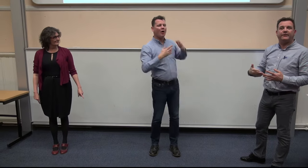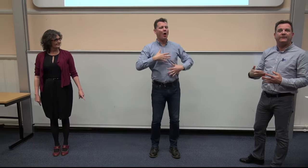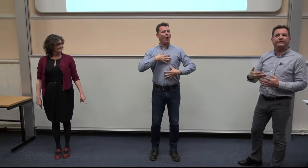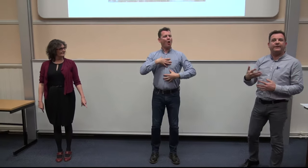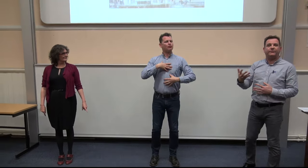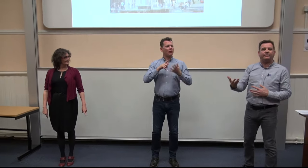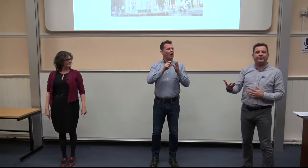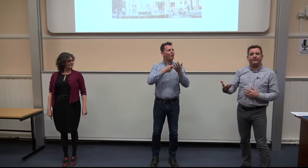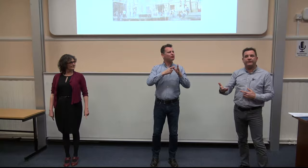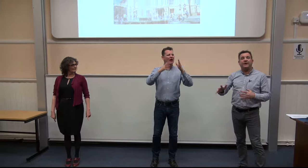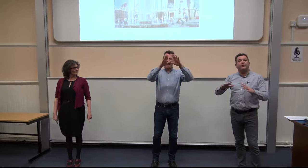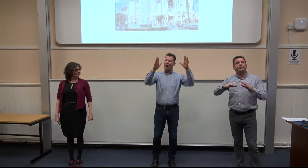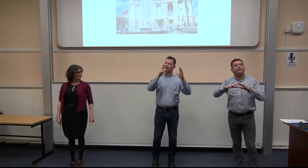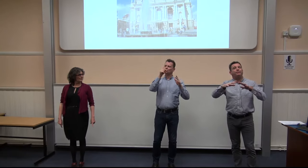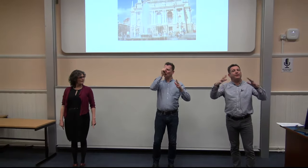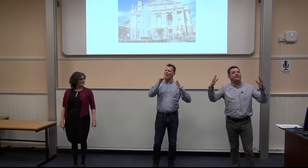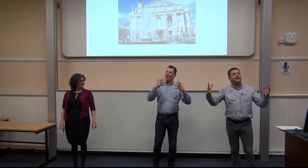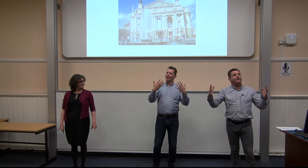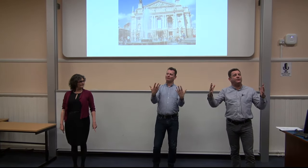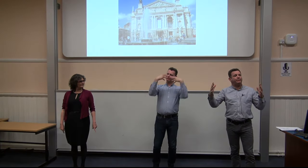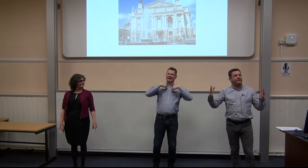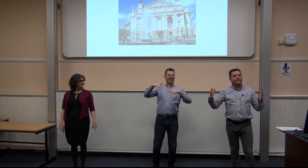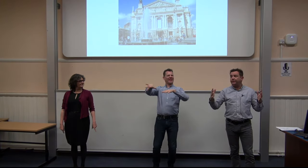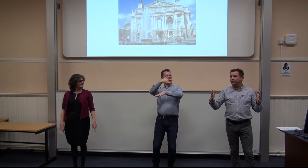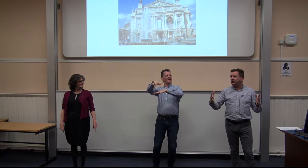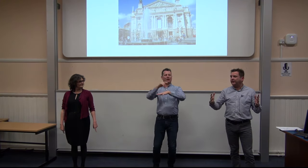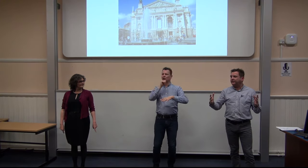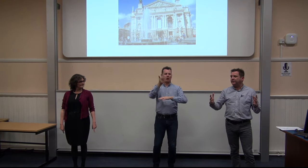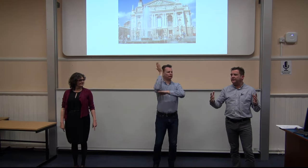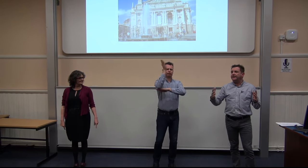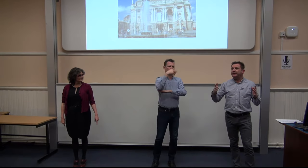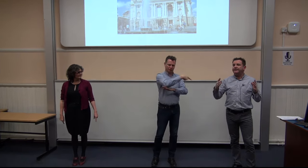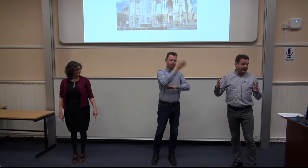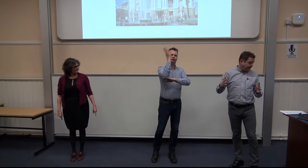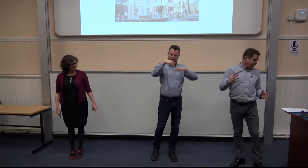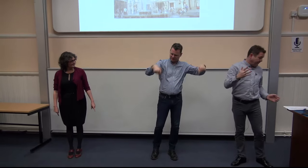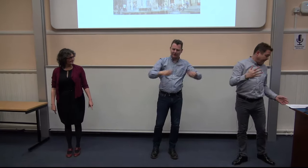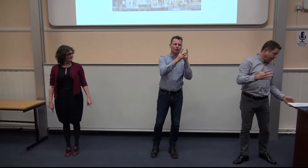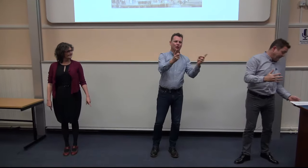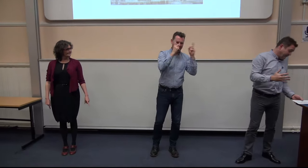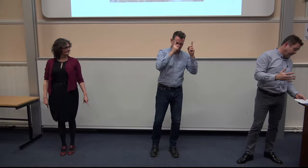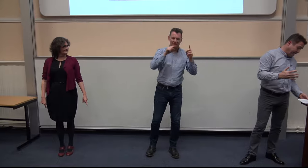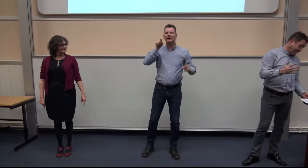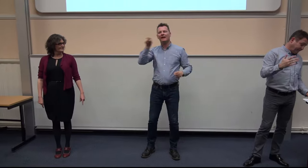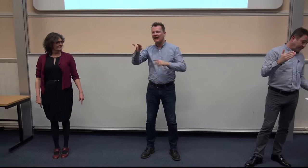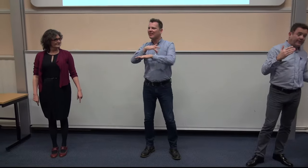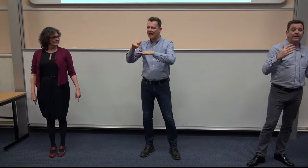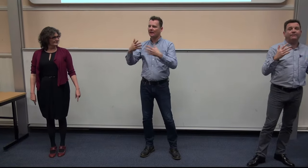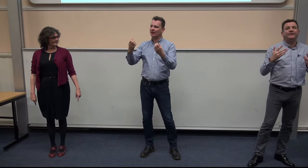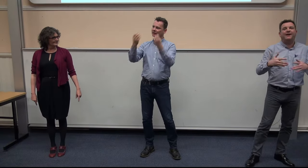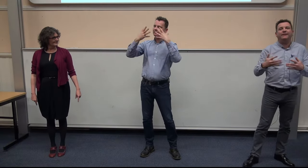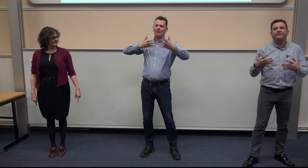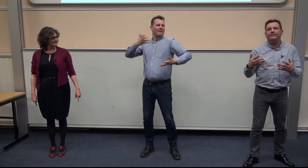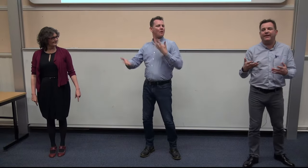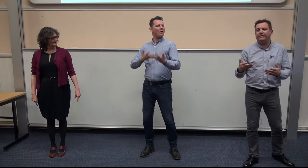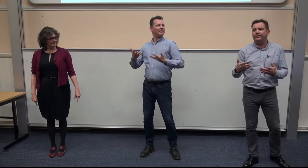into some kind of theatre experience. So the larger building that you walk into gives you an impression of